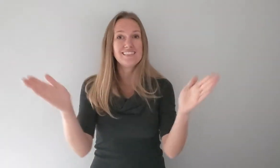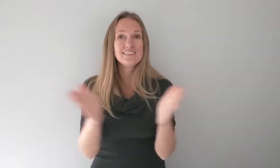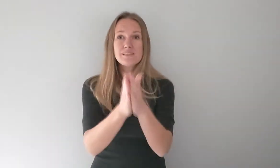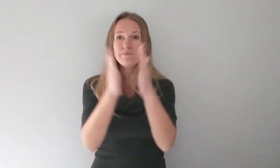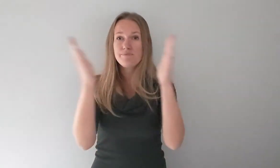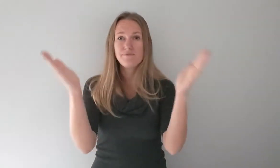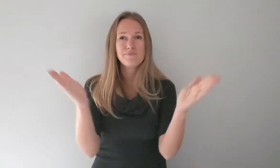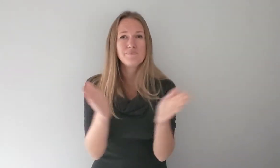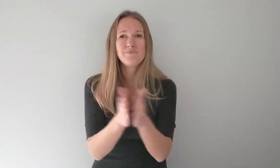praises.